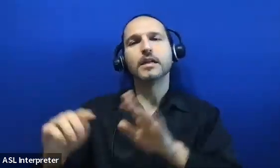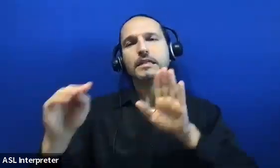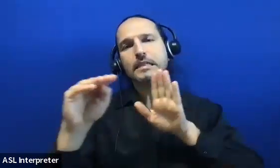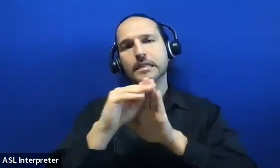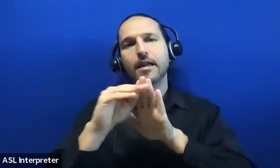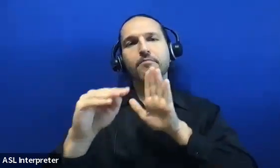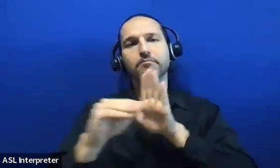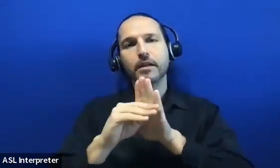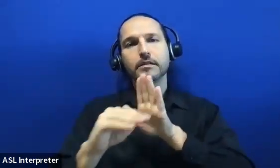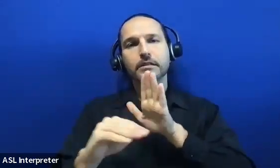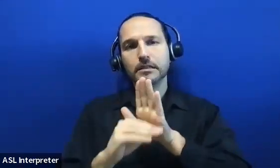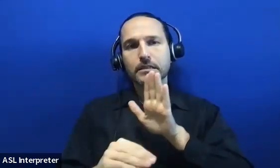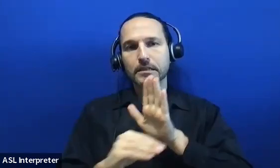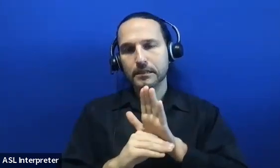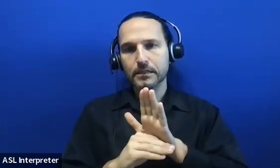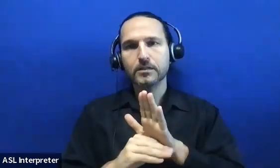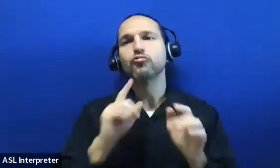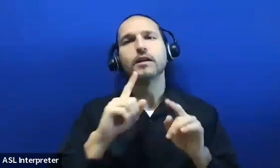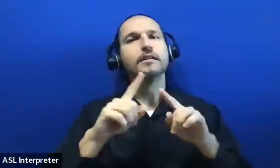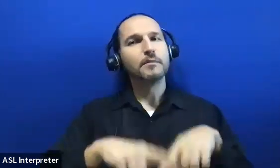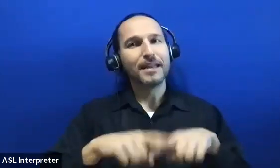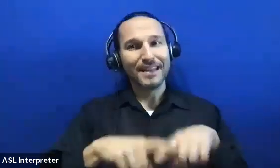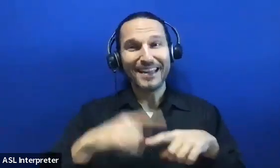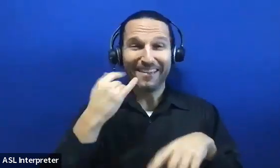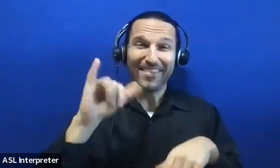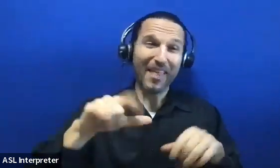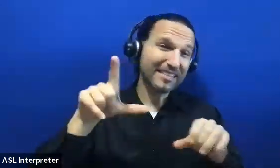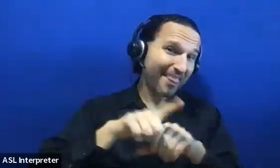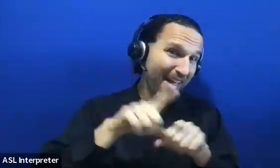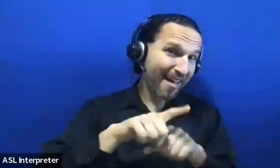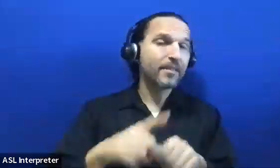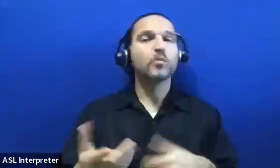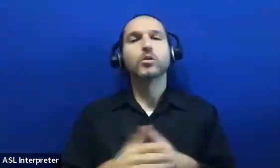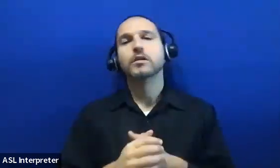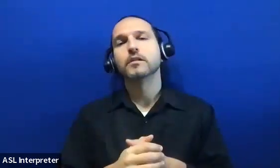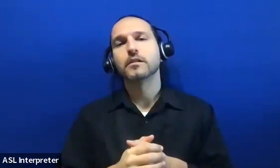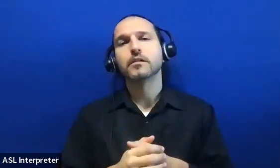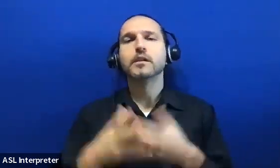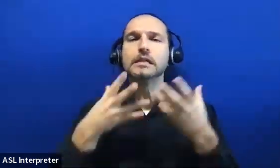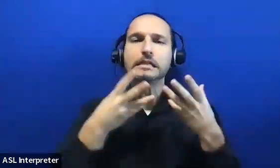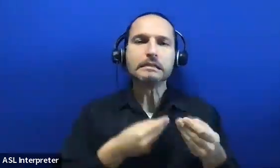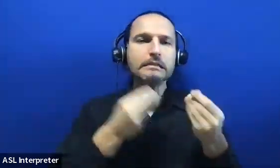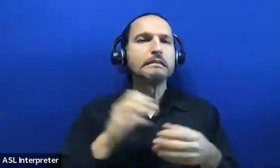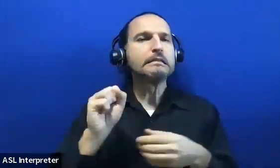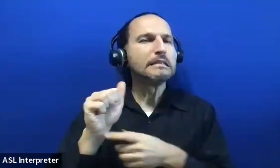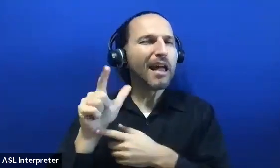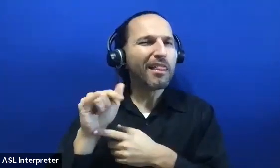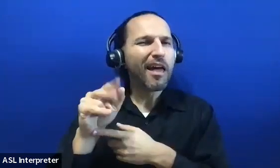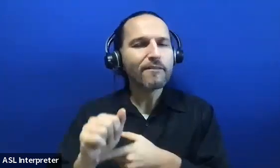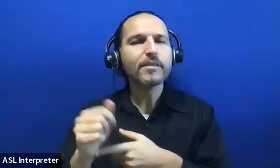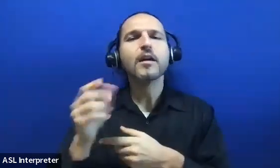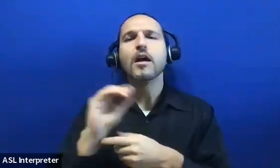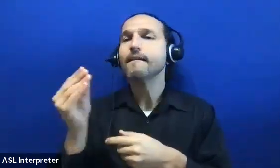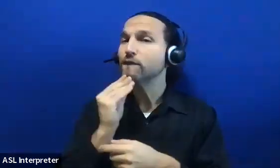steps that might be involved depending on if it is liquid, saliva, food, and what texture that